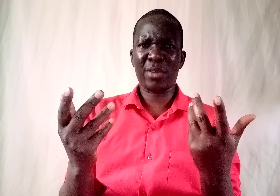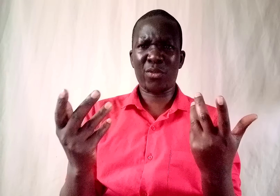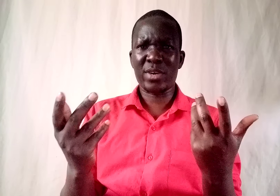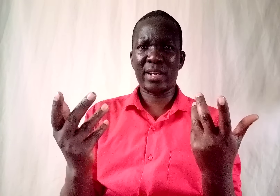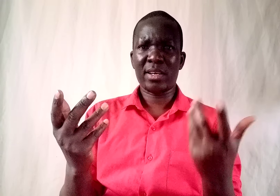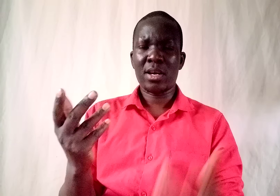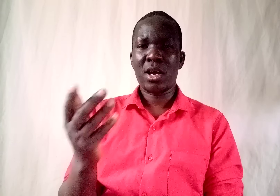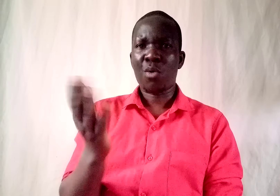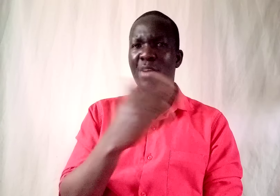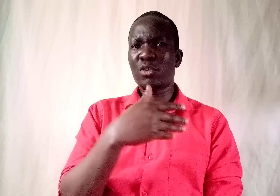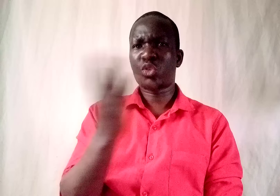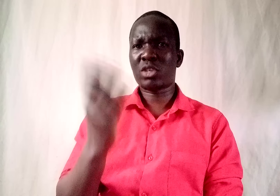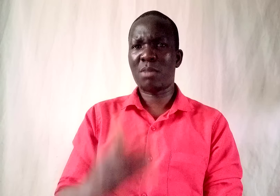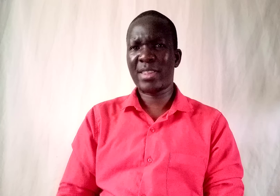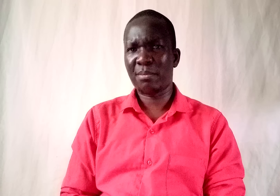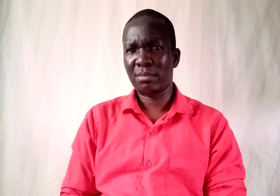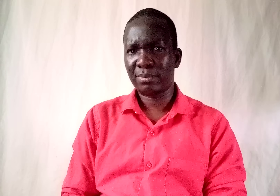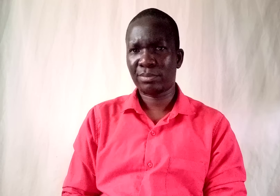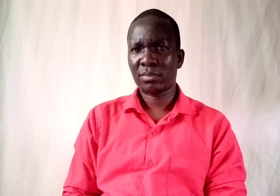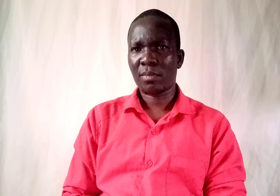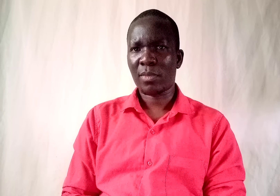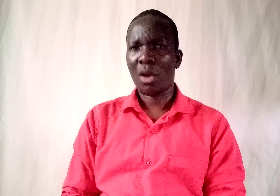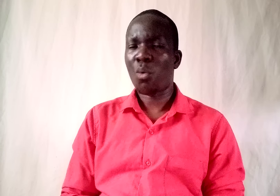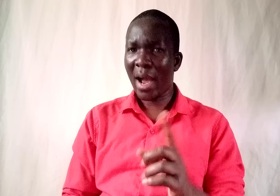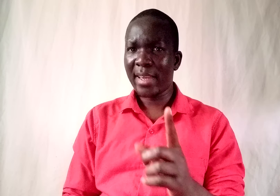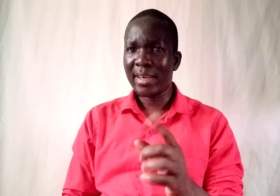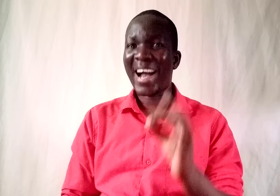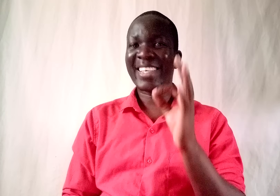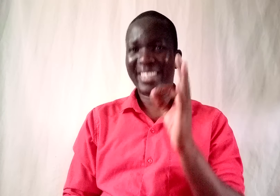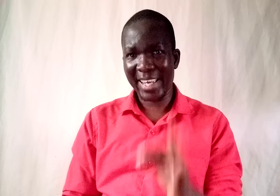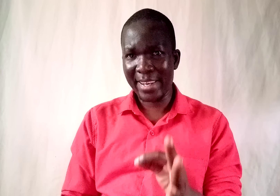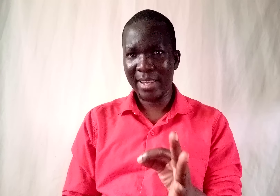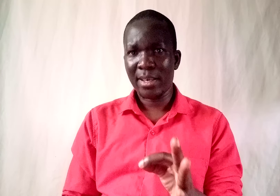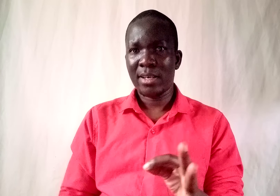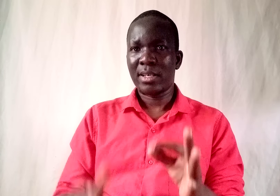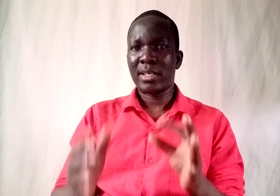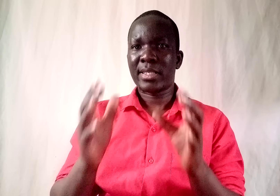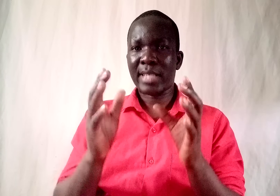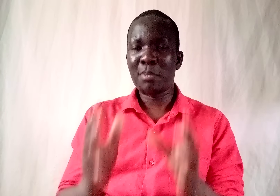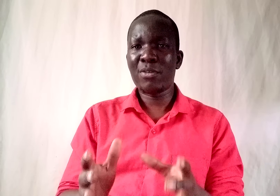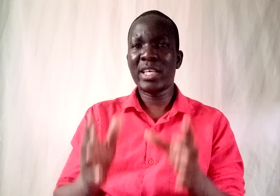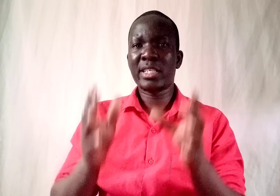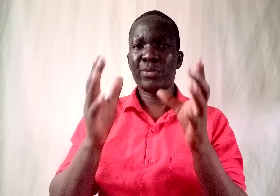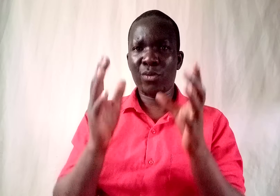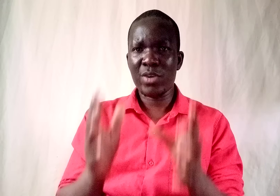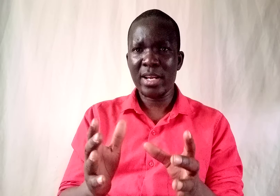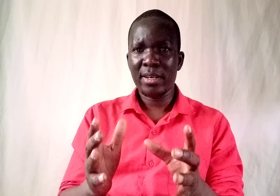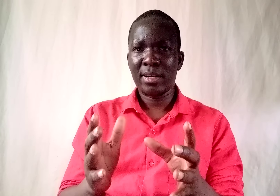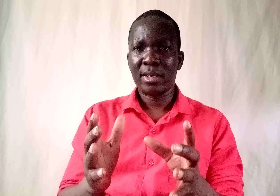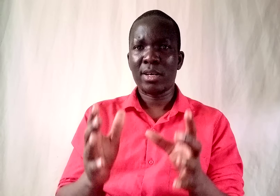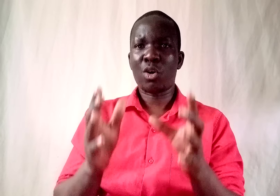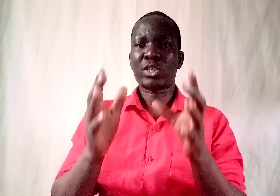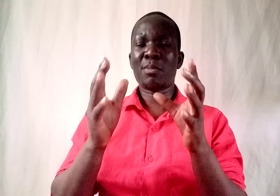food, we have not talked about them. Why? I said some of this food or some of